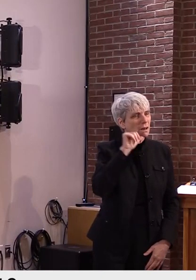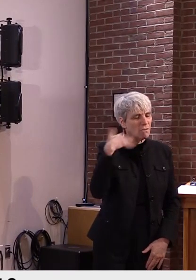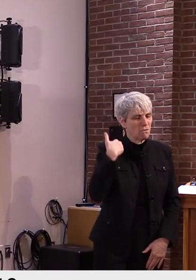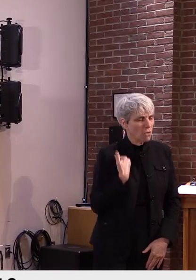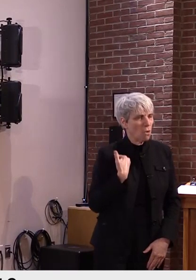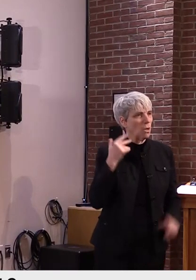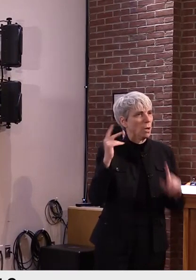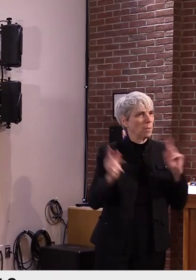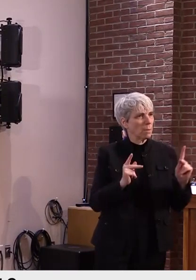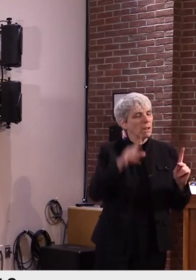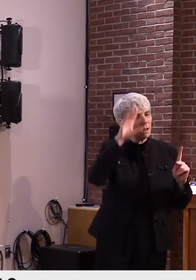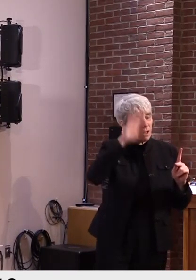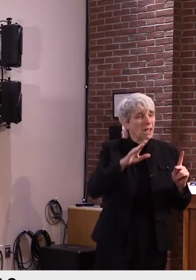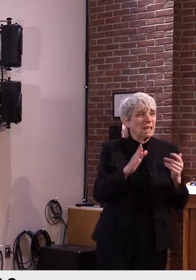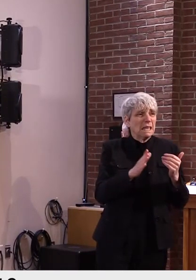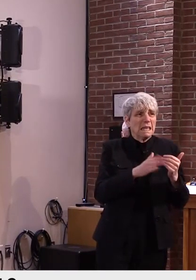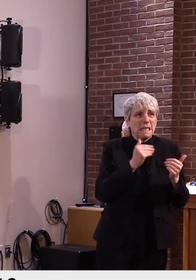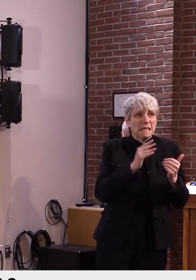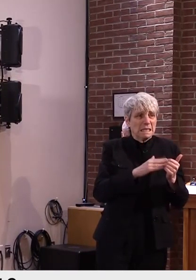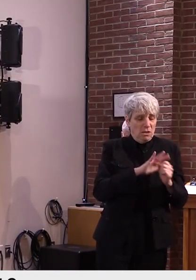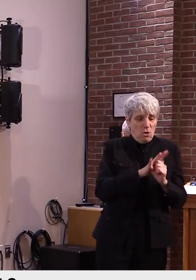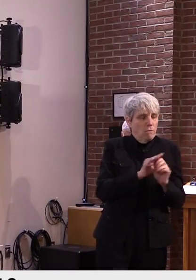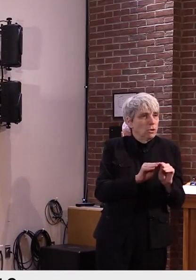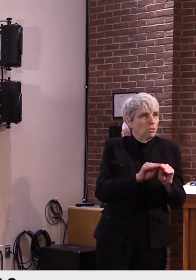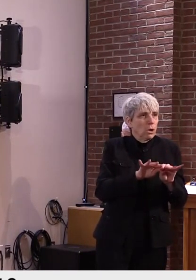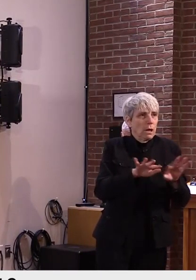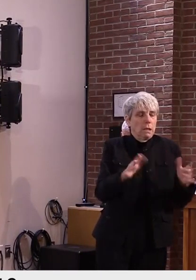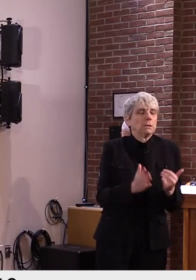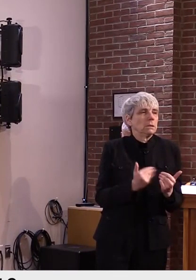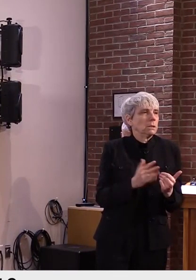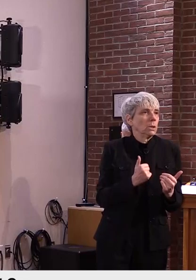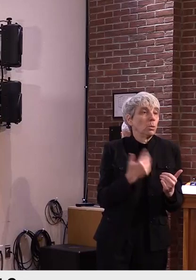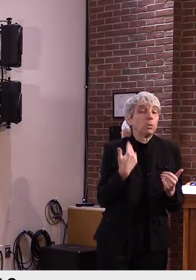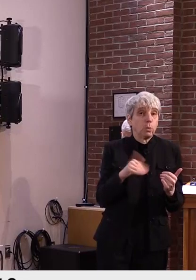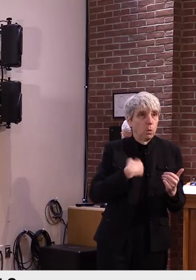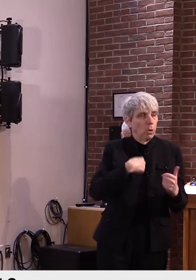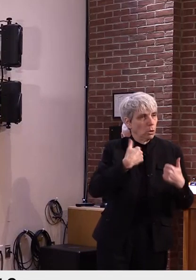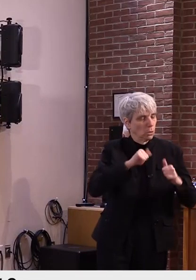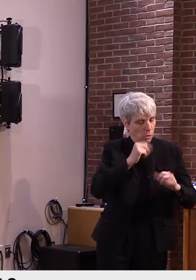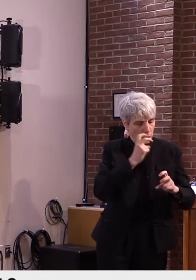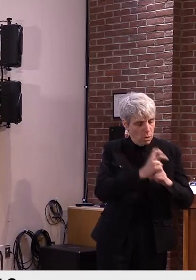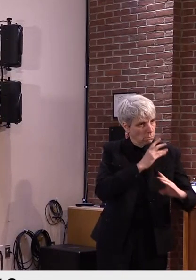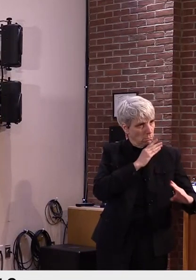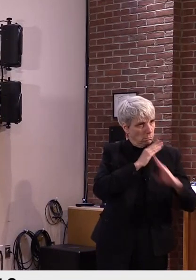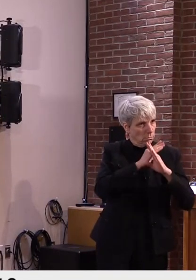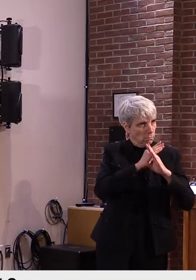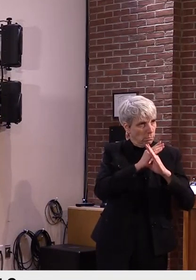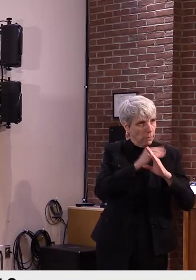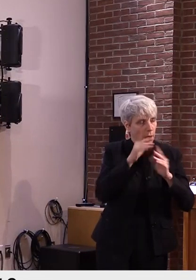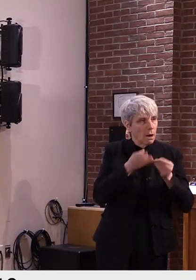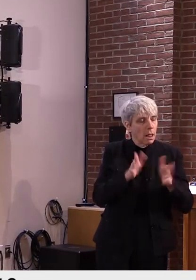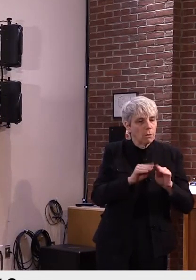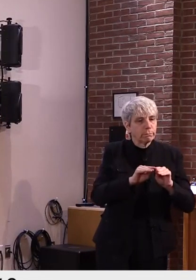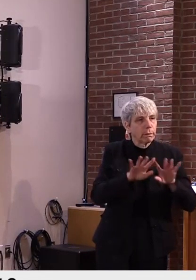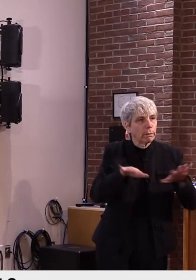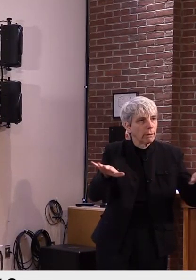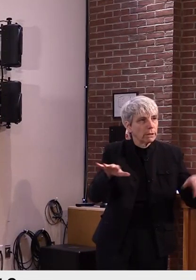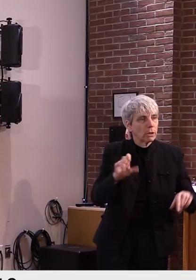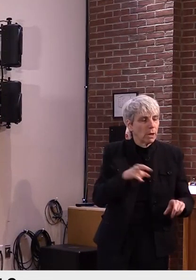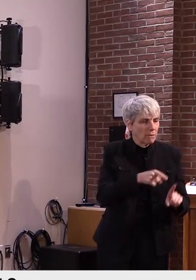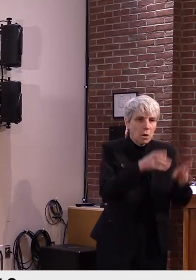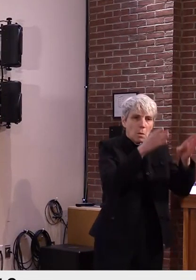from person to person. We're all doing our level best to prevent its spread, and no person or school should be singled out